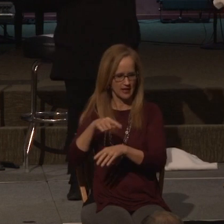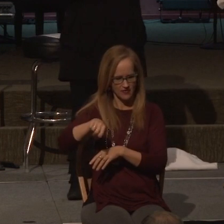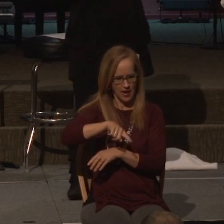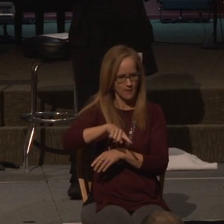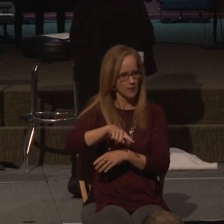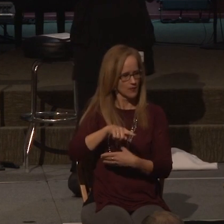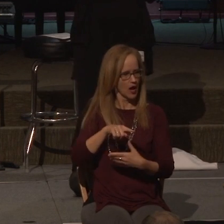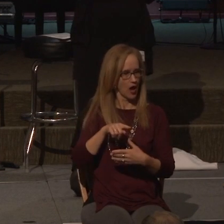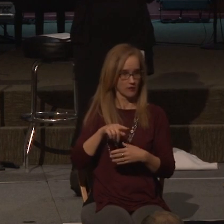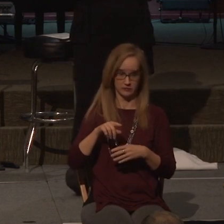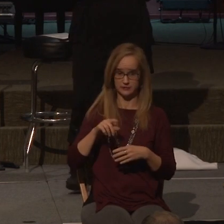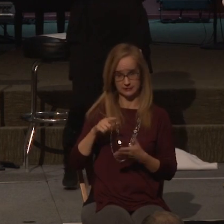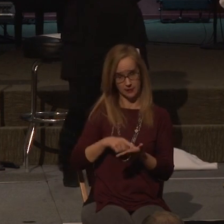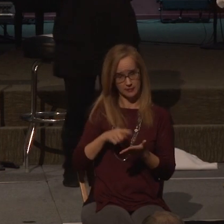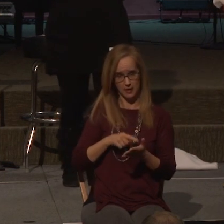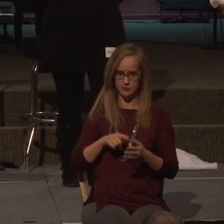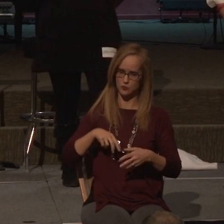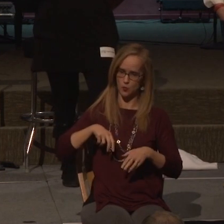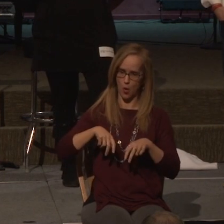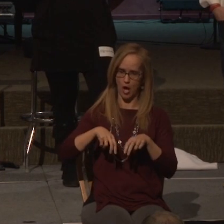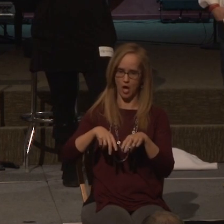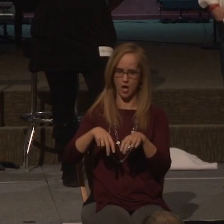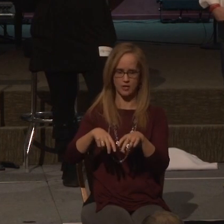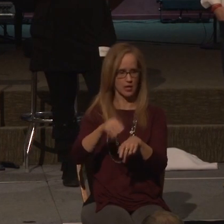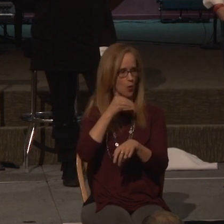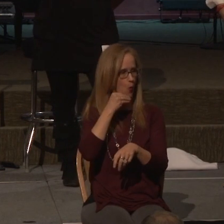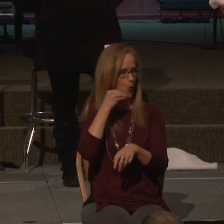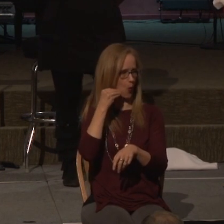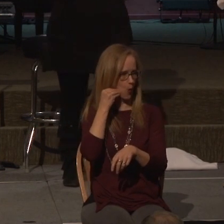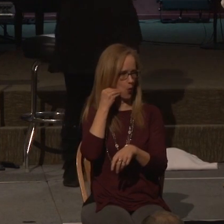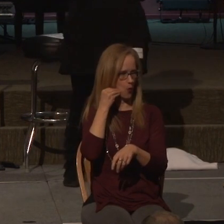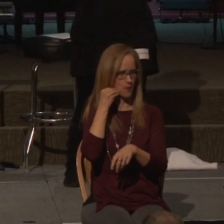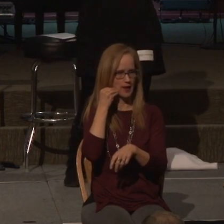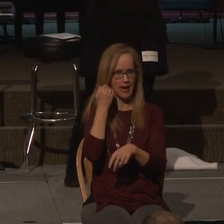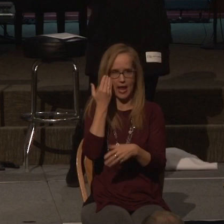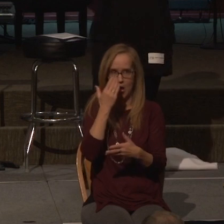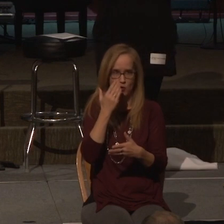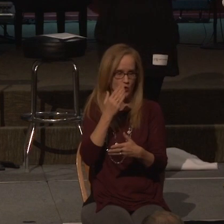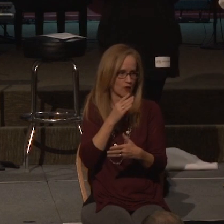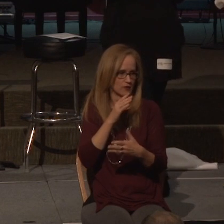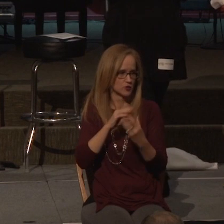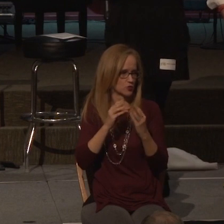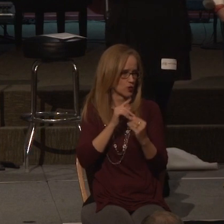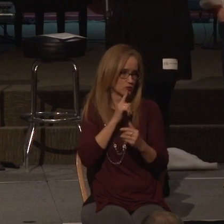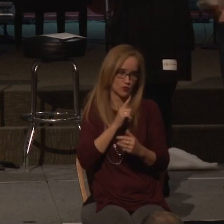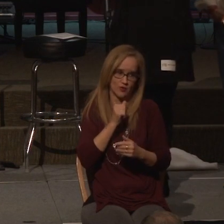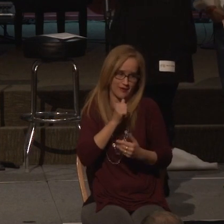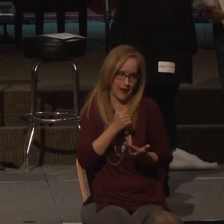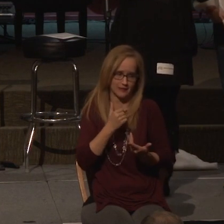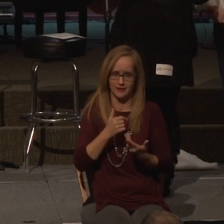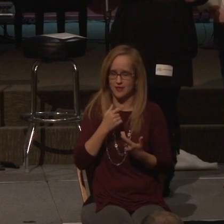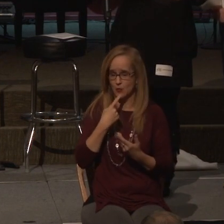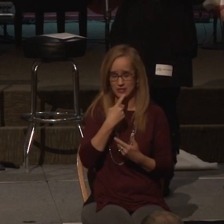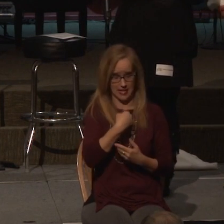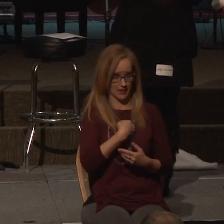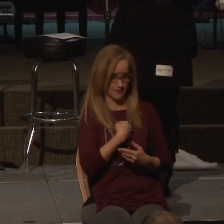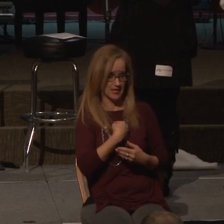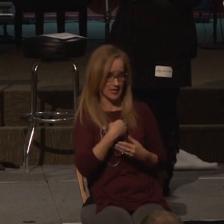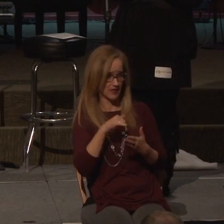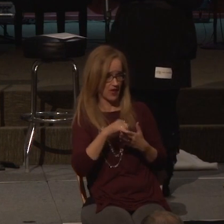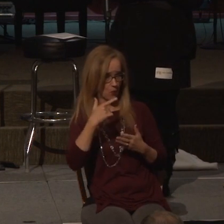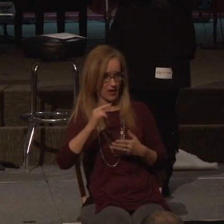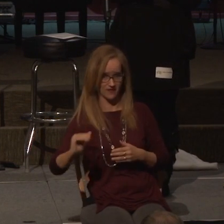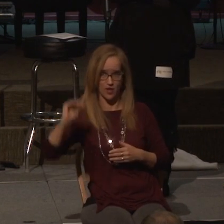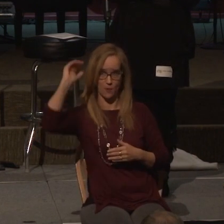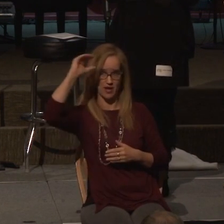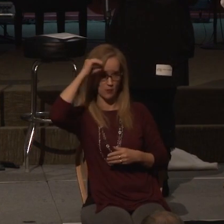on one of those walks, we were walking home one day, and I don't know if this story is true or not, but they were telling me how one of their big brothers got shot